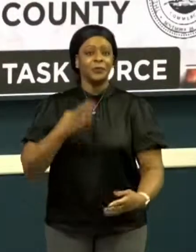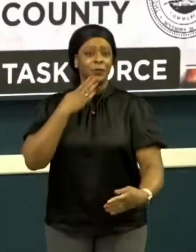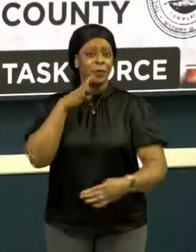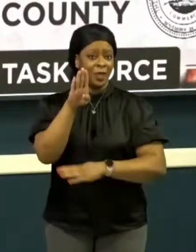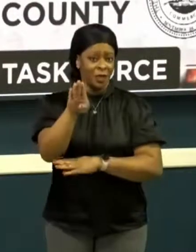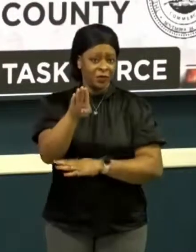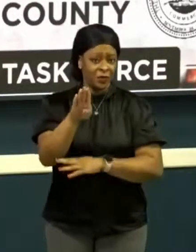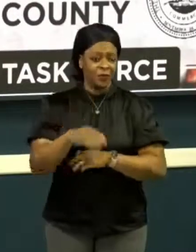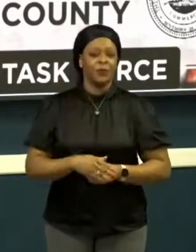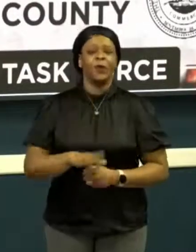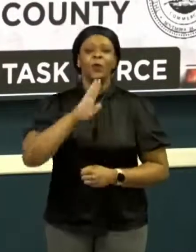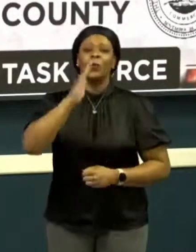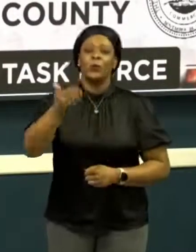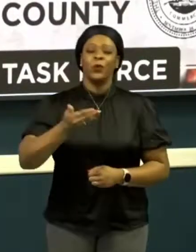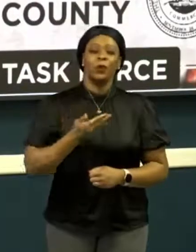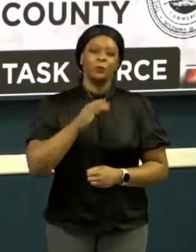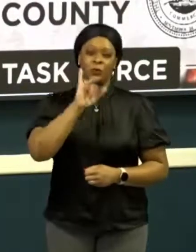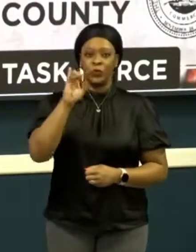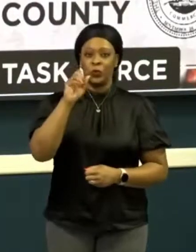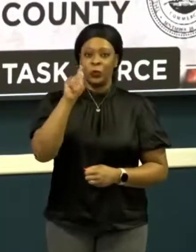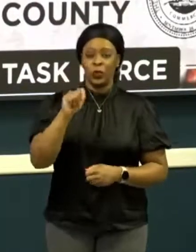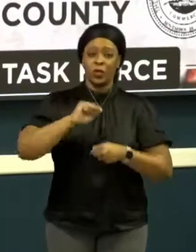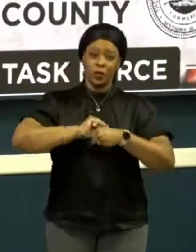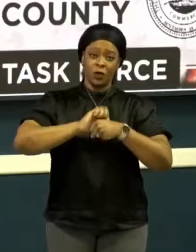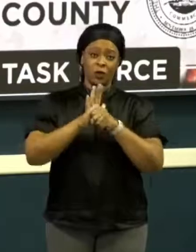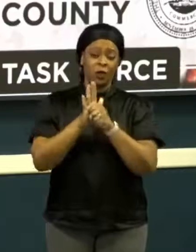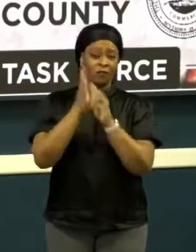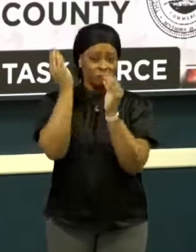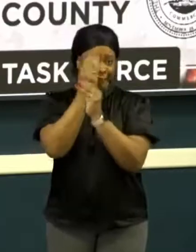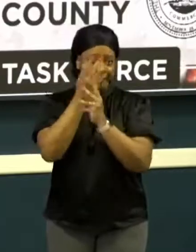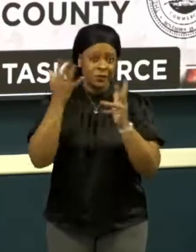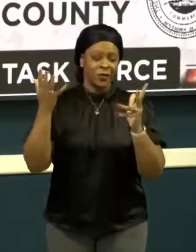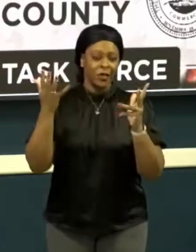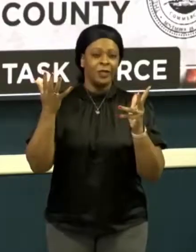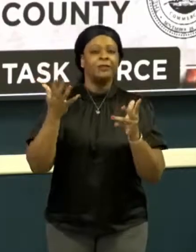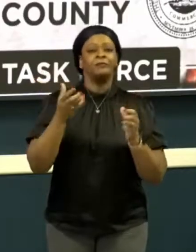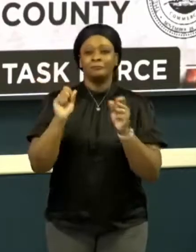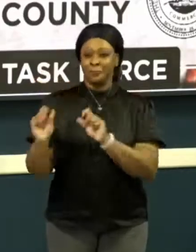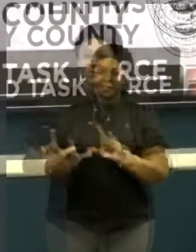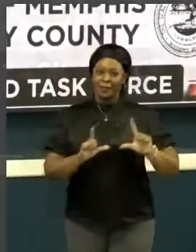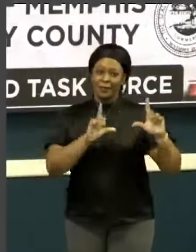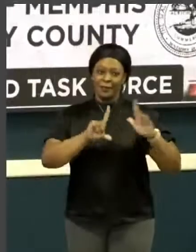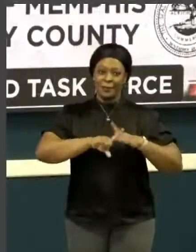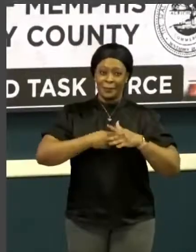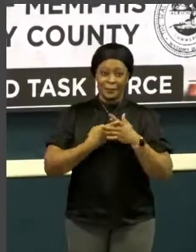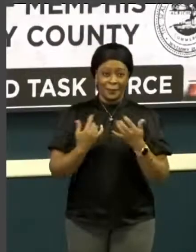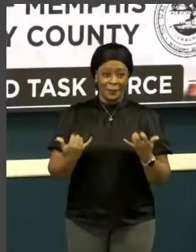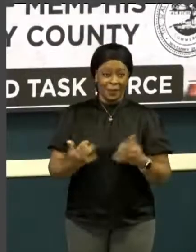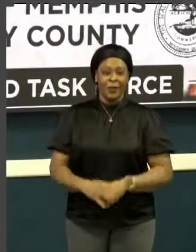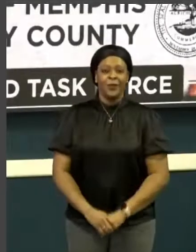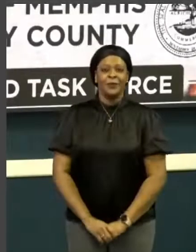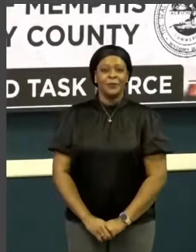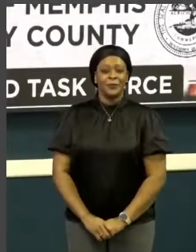Good afternoon. Welcome to the Joint COVID Task Force. We are going to start with a few slides.